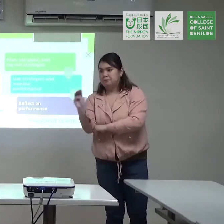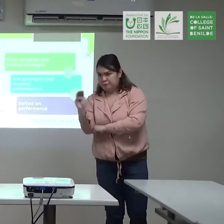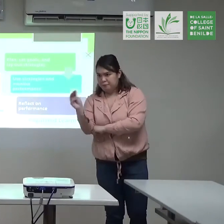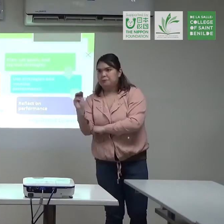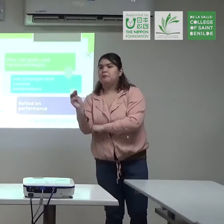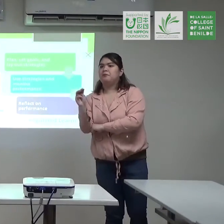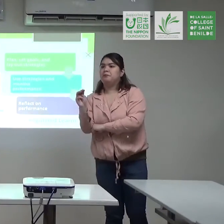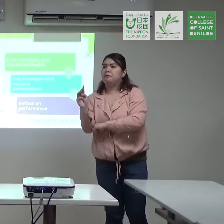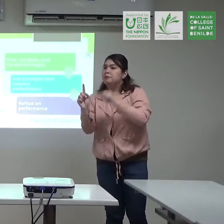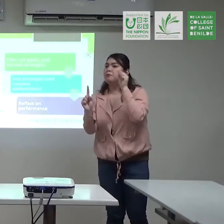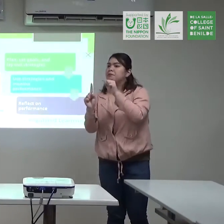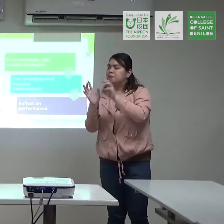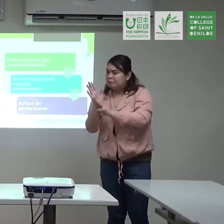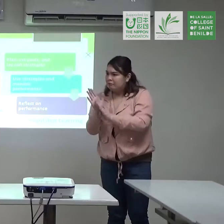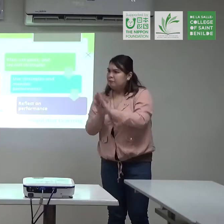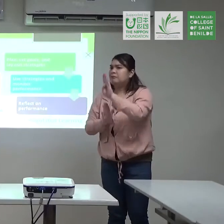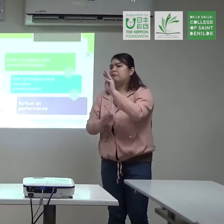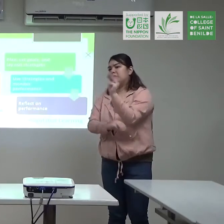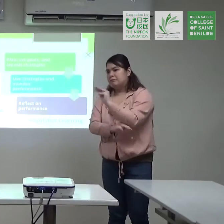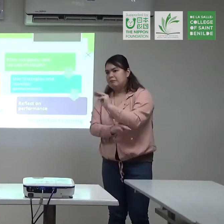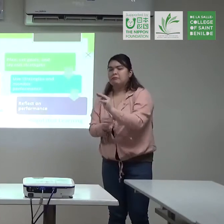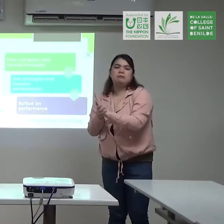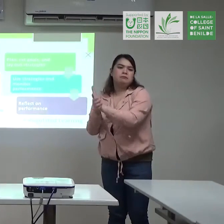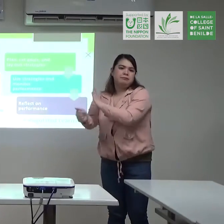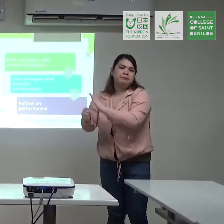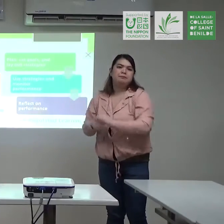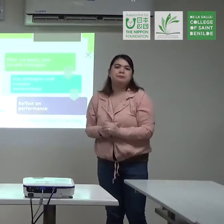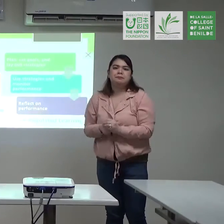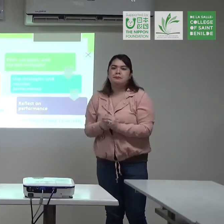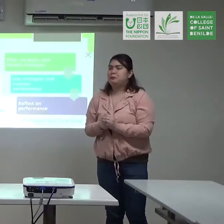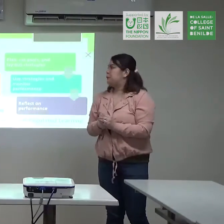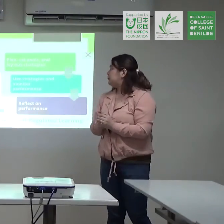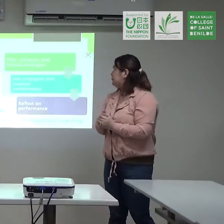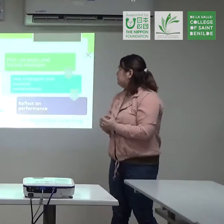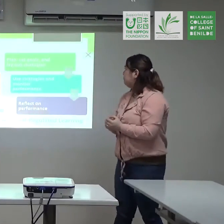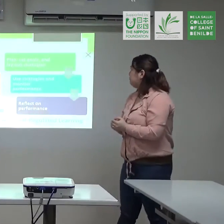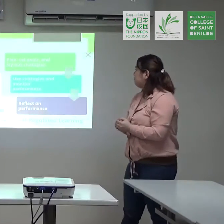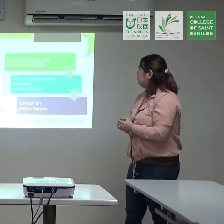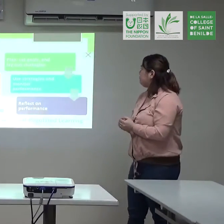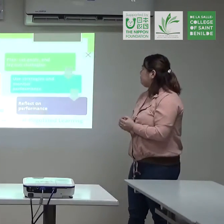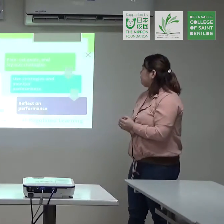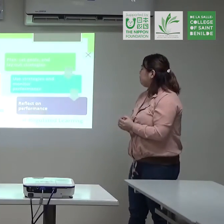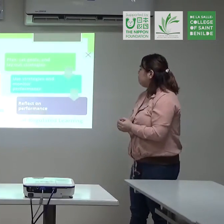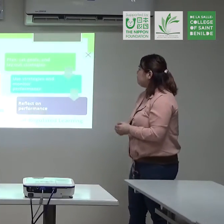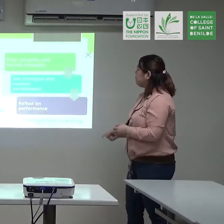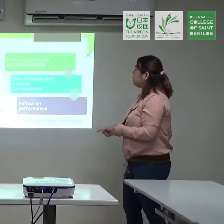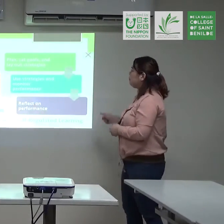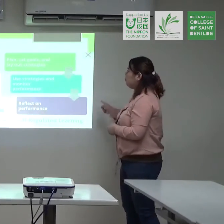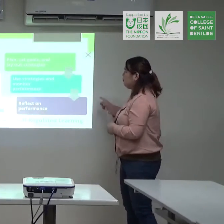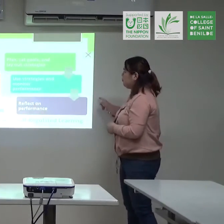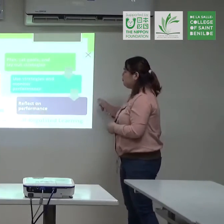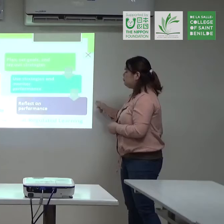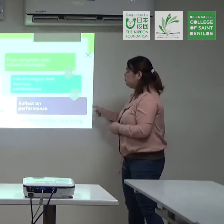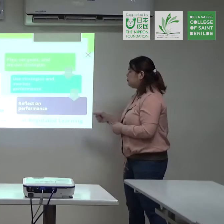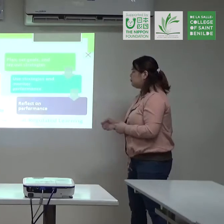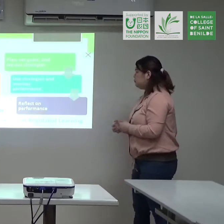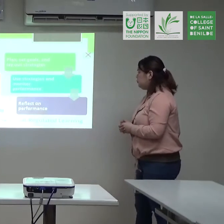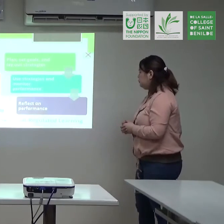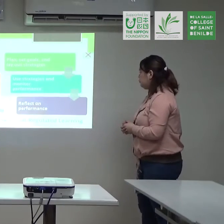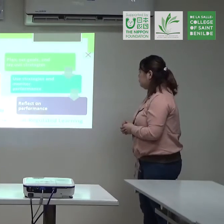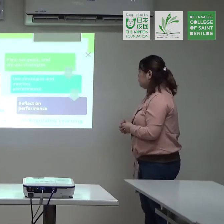the development of metacognition skills. Okay? The cycle of self-regulated